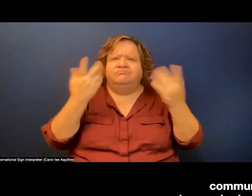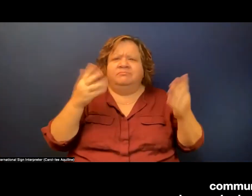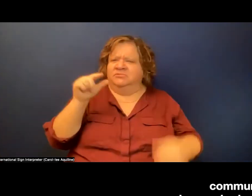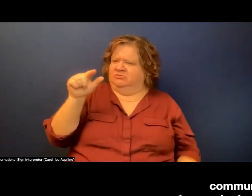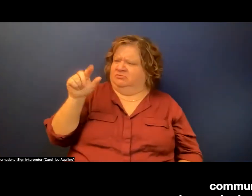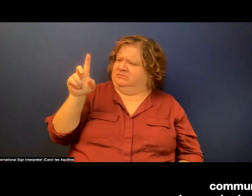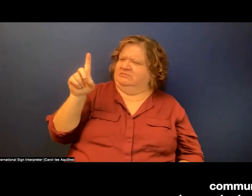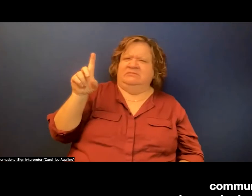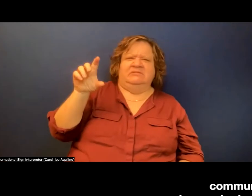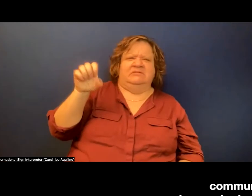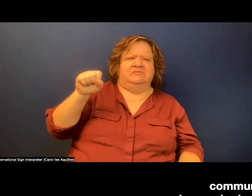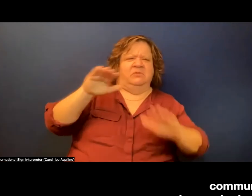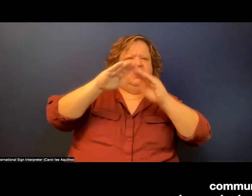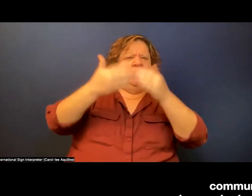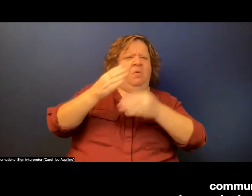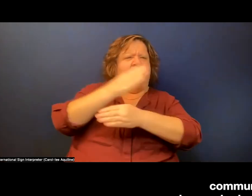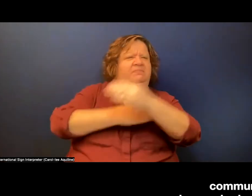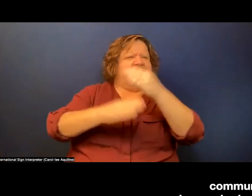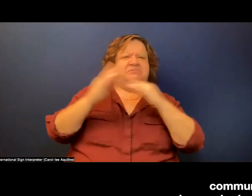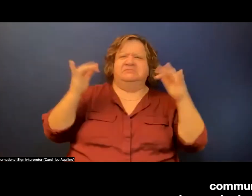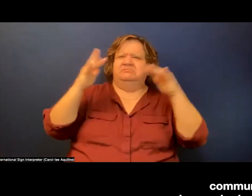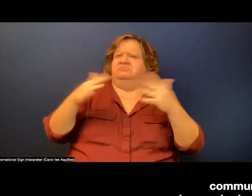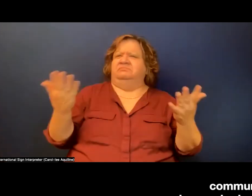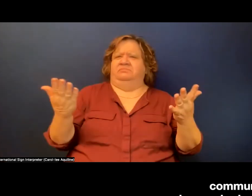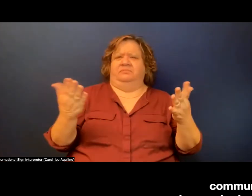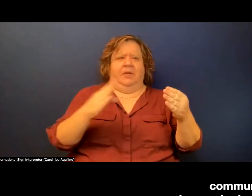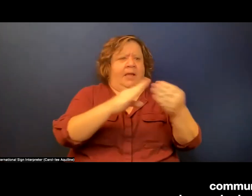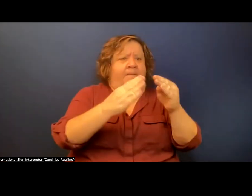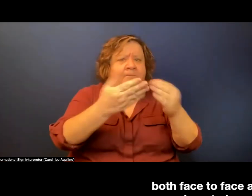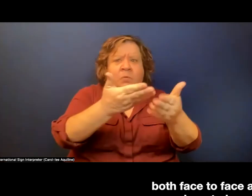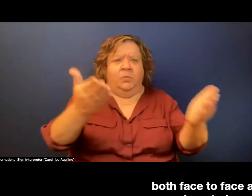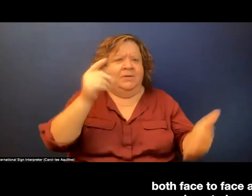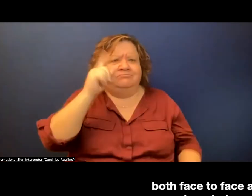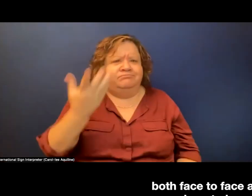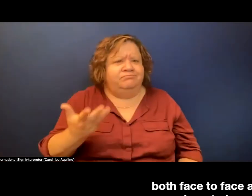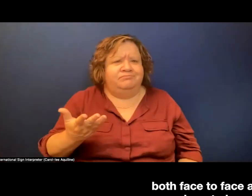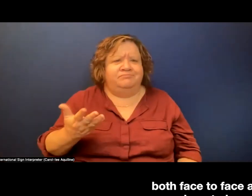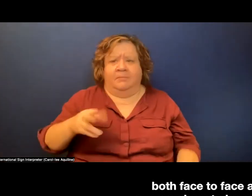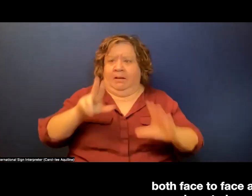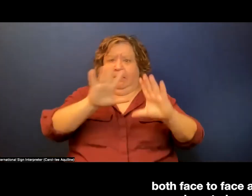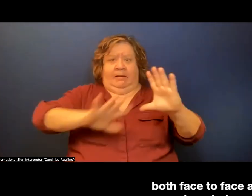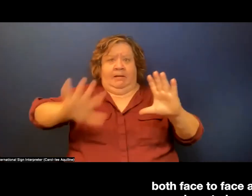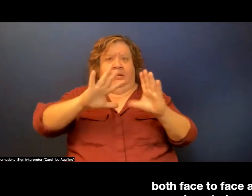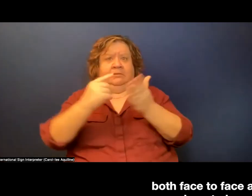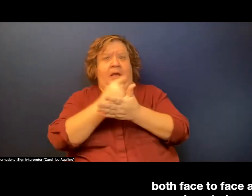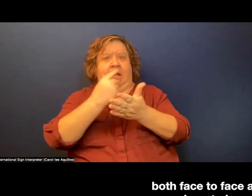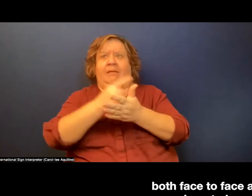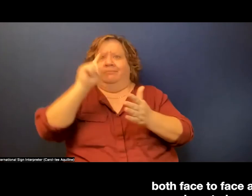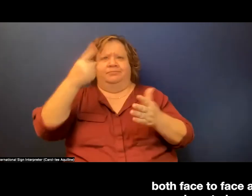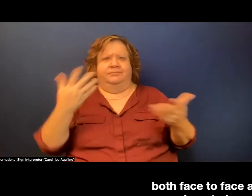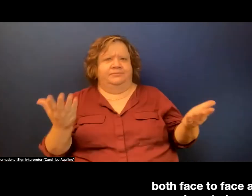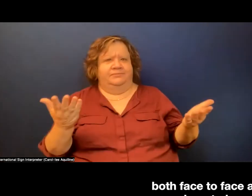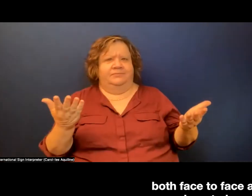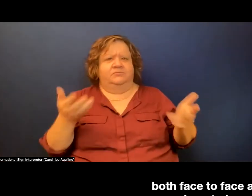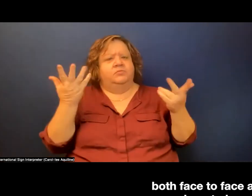levels. And so we had series of activities, both face-to-face and virtual,